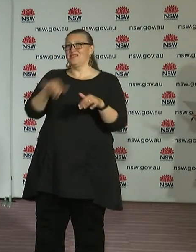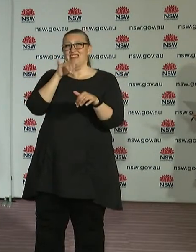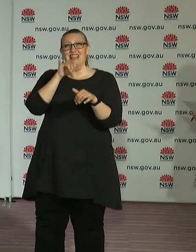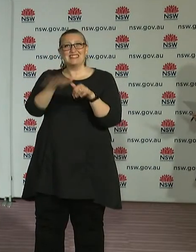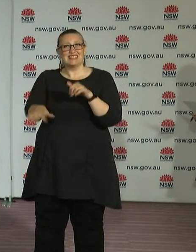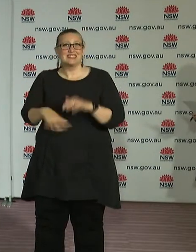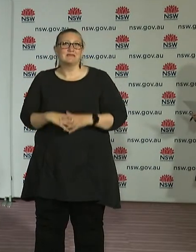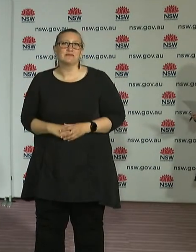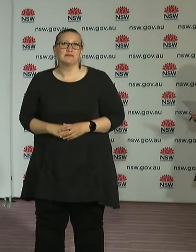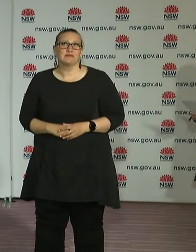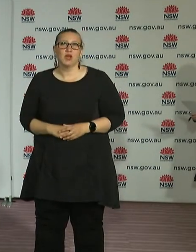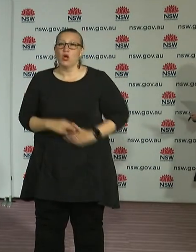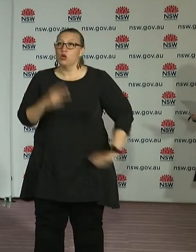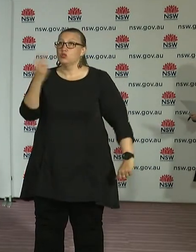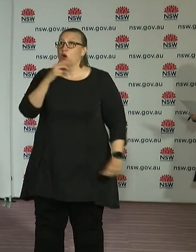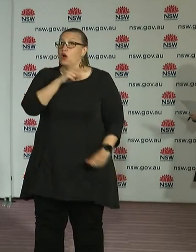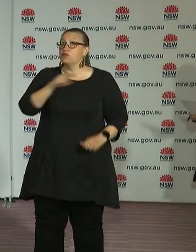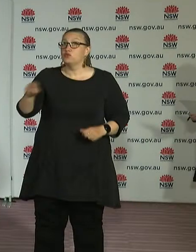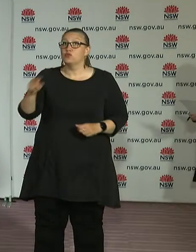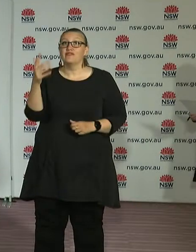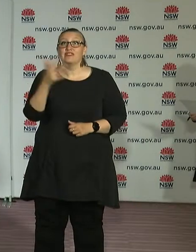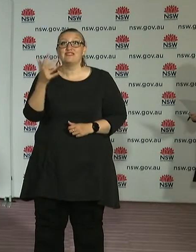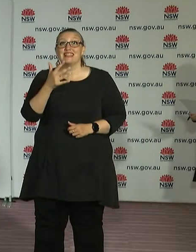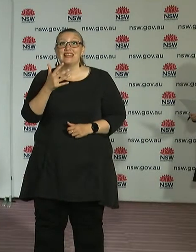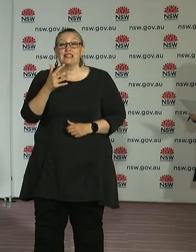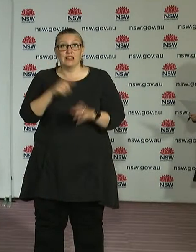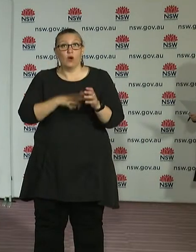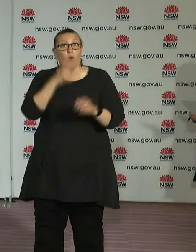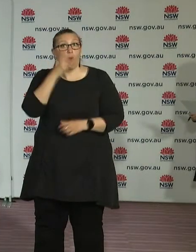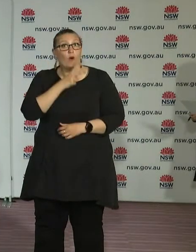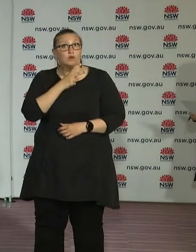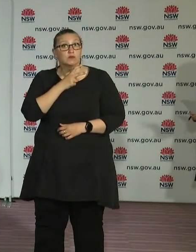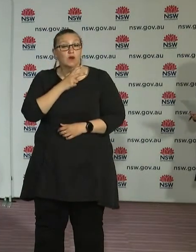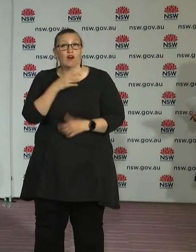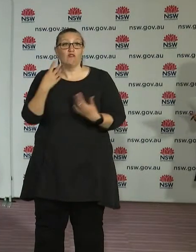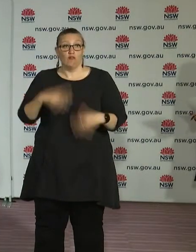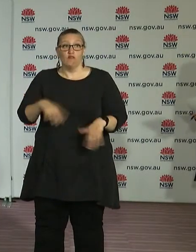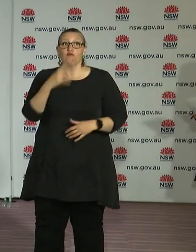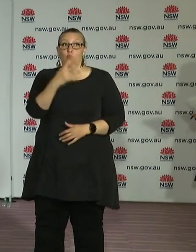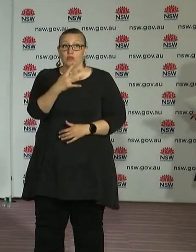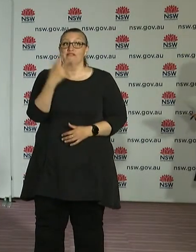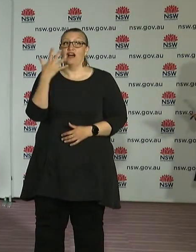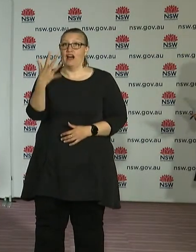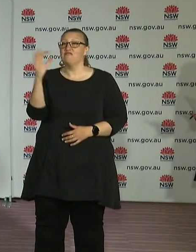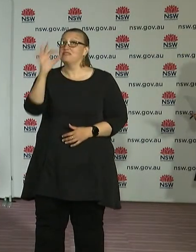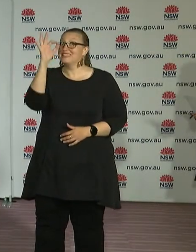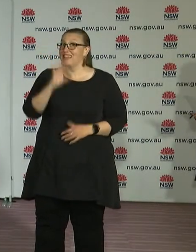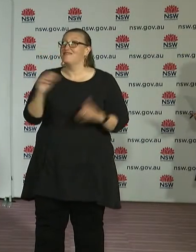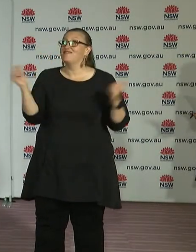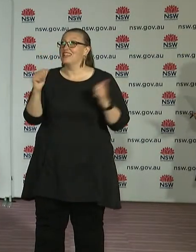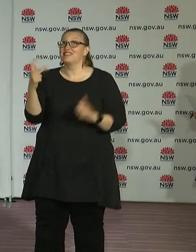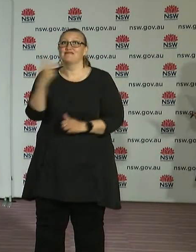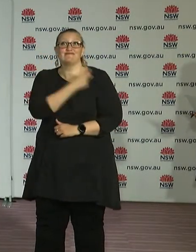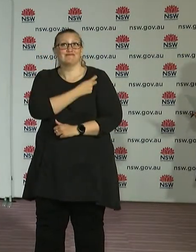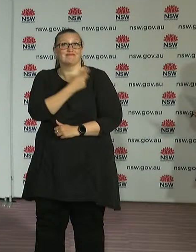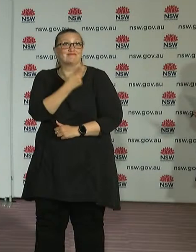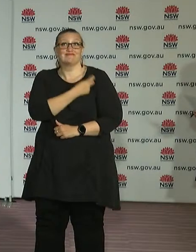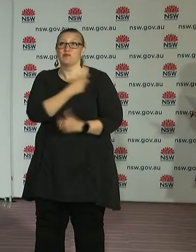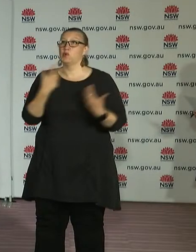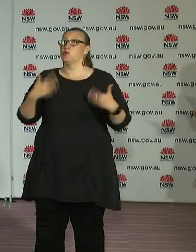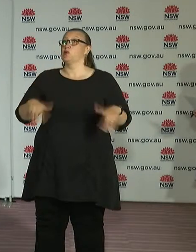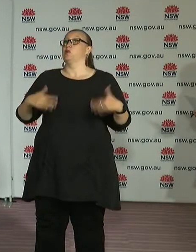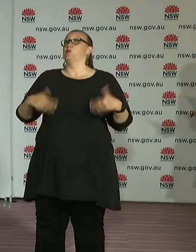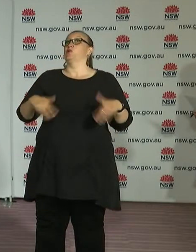15-year-olds, 44.5% of them have already had their first dose, which is just outstanding given the vaccine was only made available a few weeks